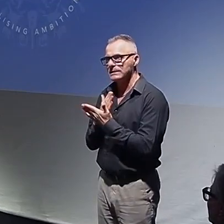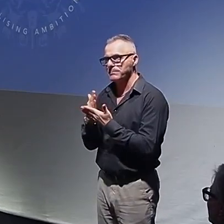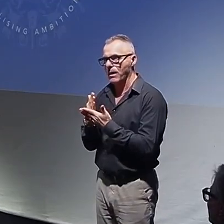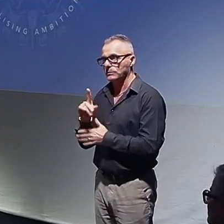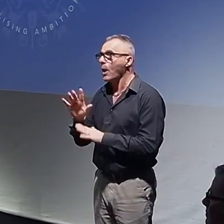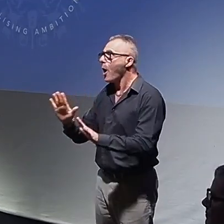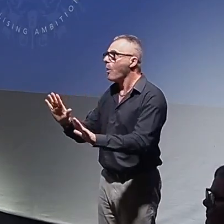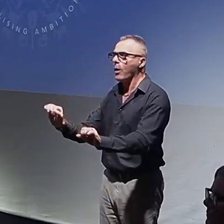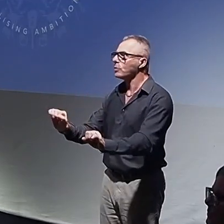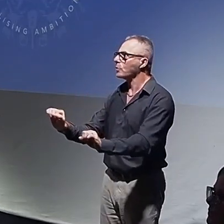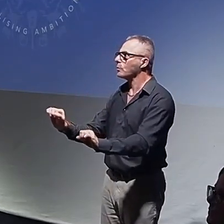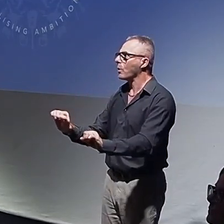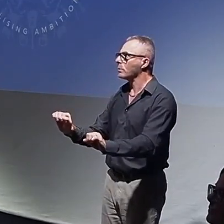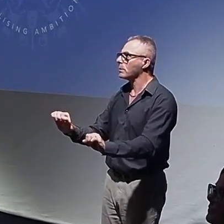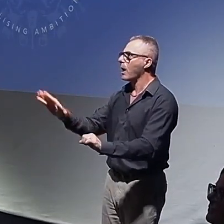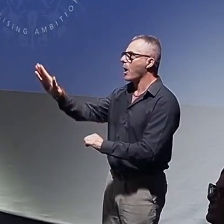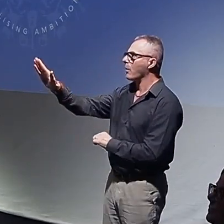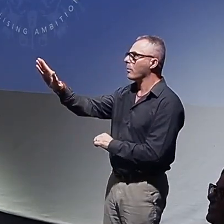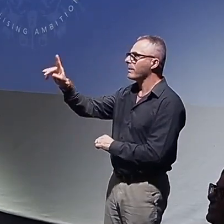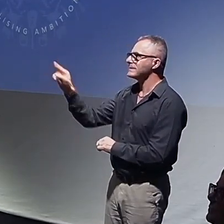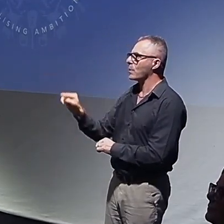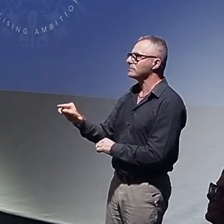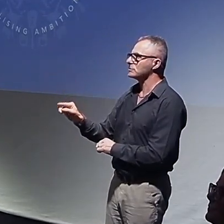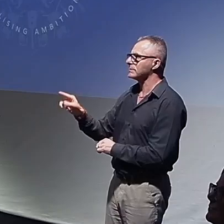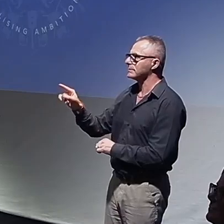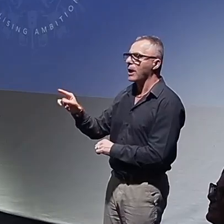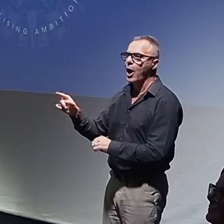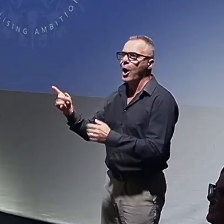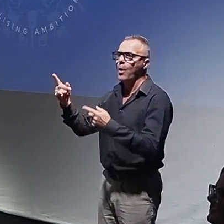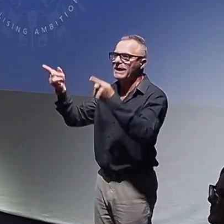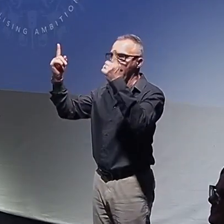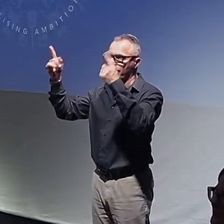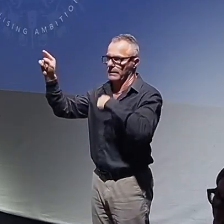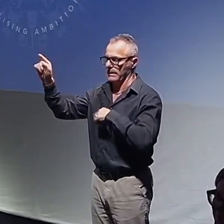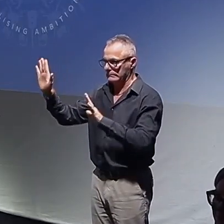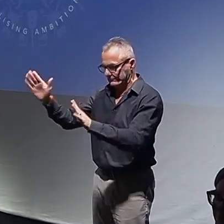we're going. Oh no! Sorry, I didn't see. Oh God, it's one of our governors. It's Clancy.